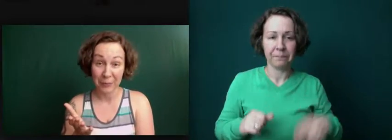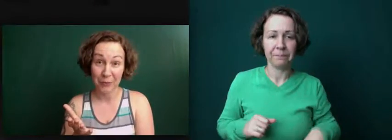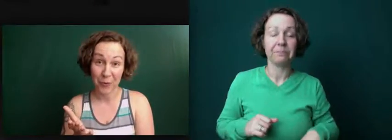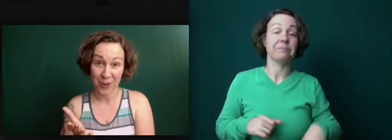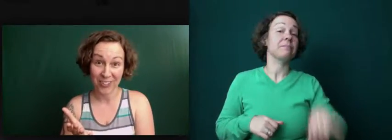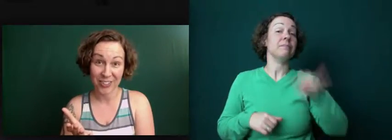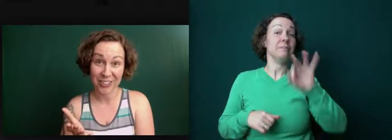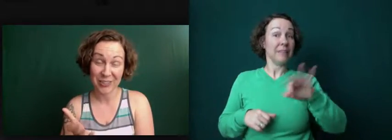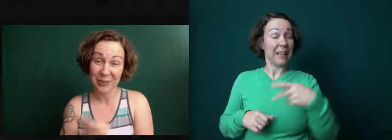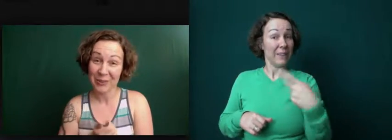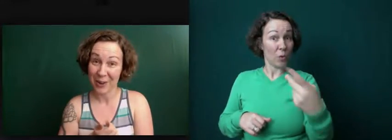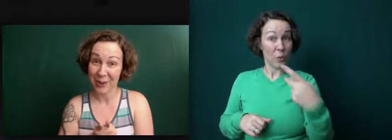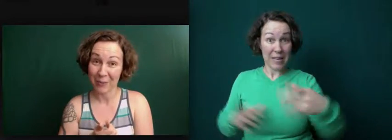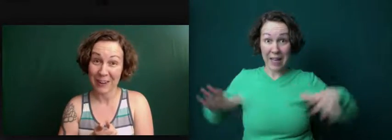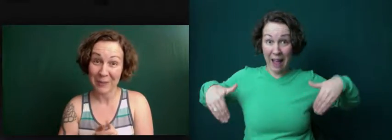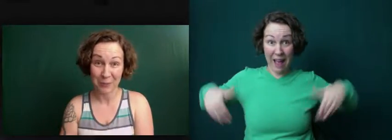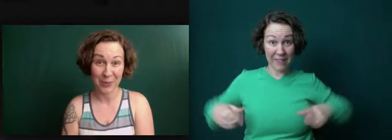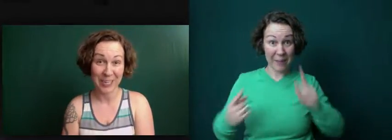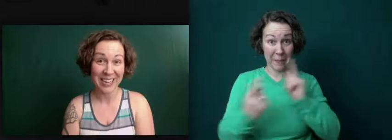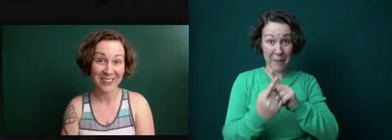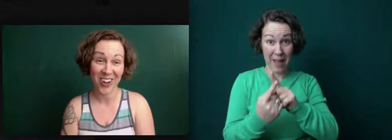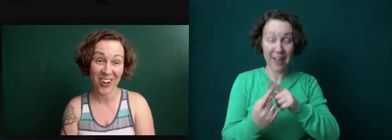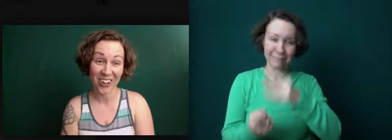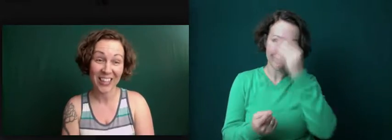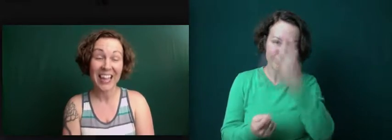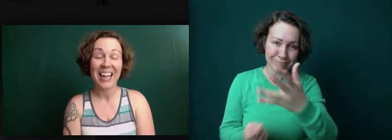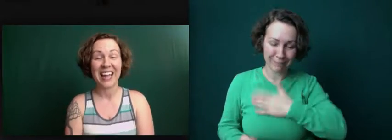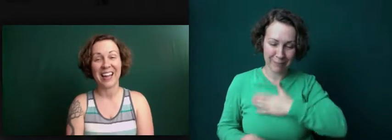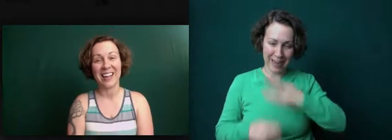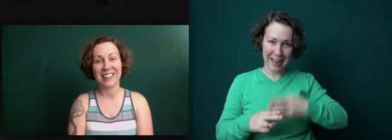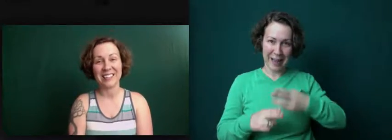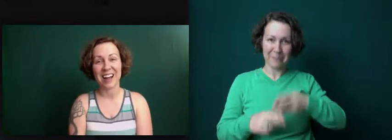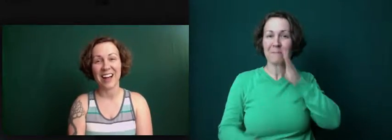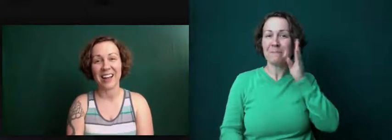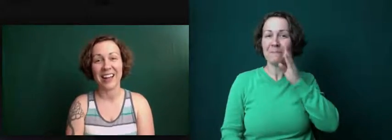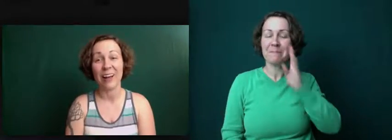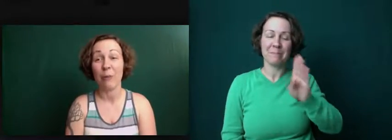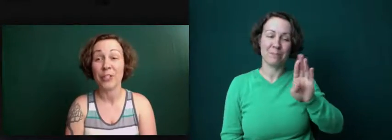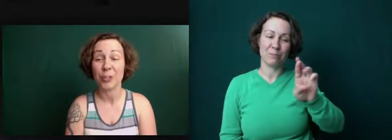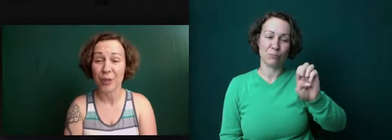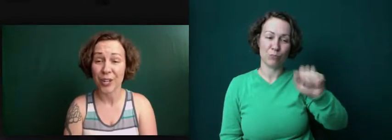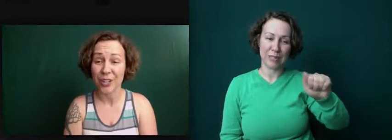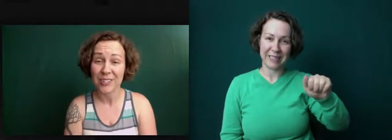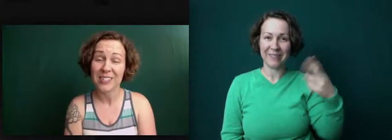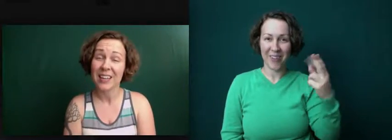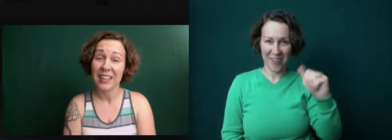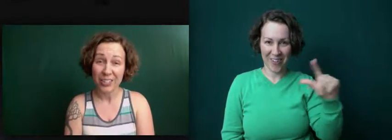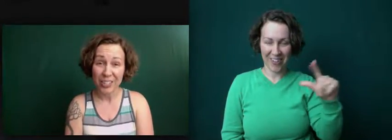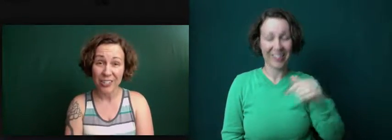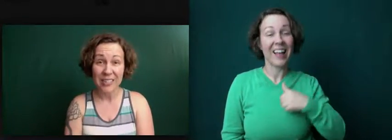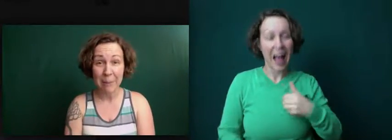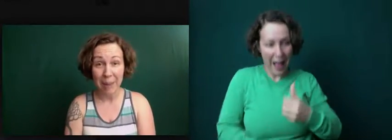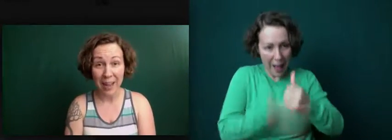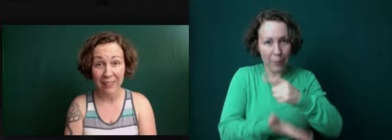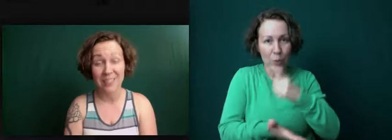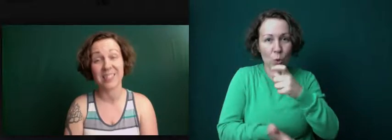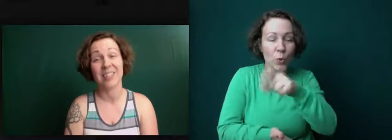met before, just so you know, my name is Bree Hall, and I help interpreters,